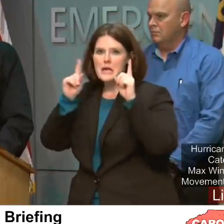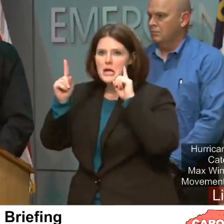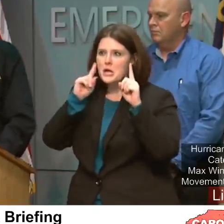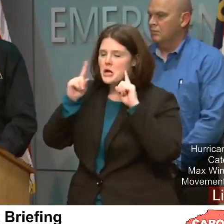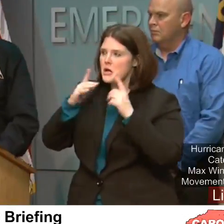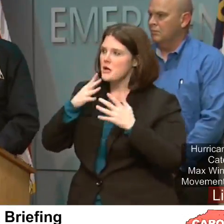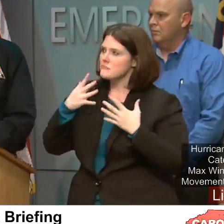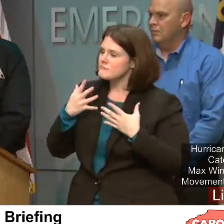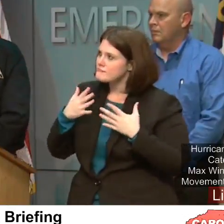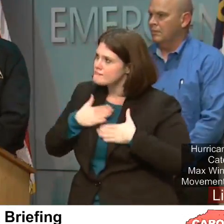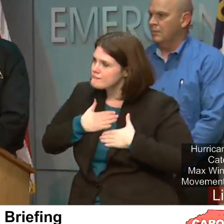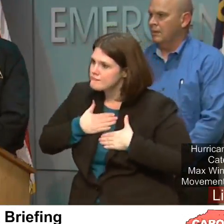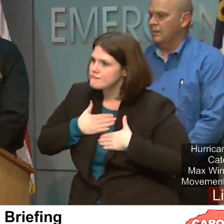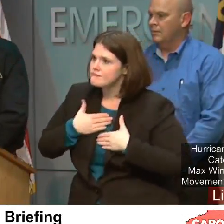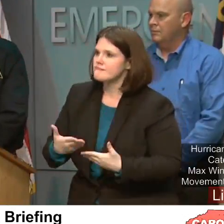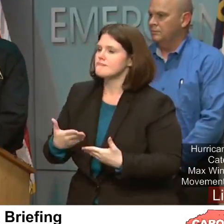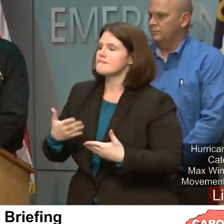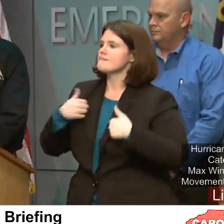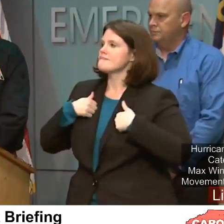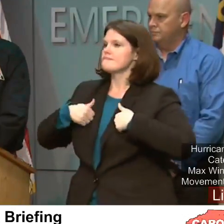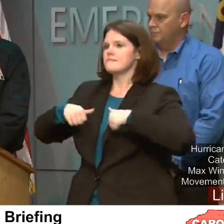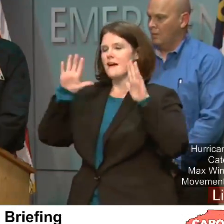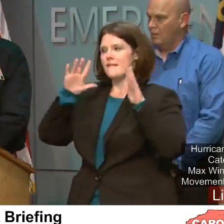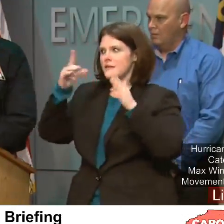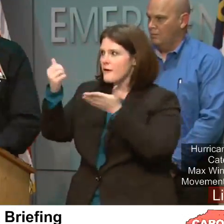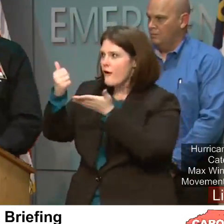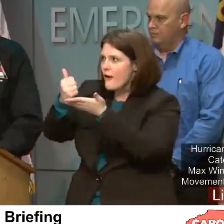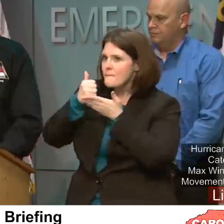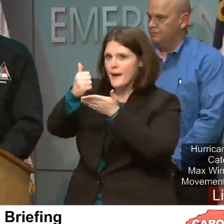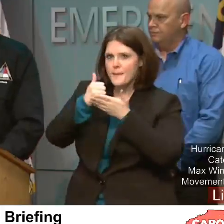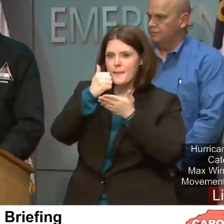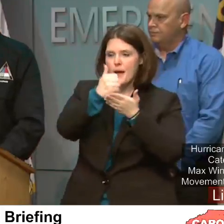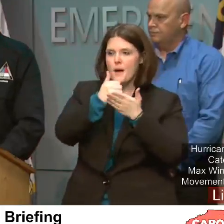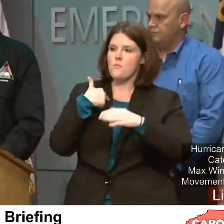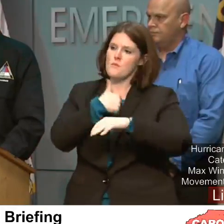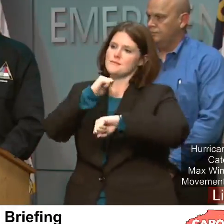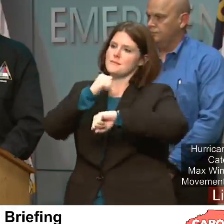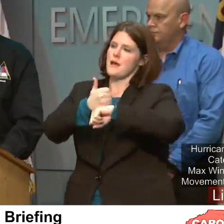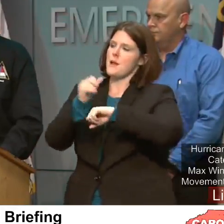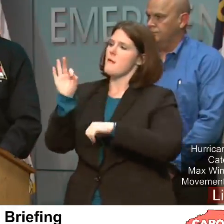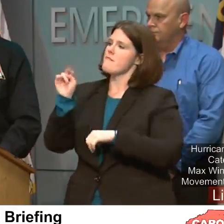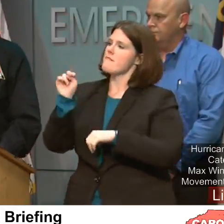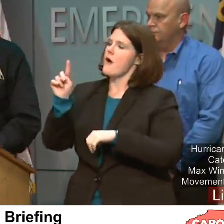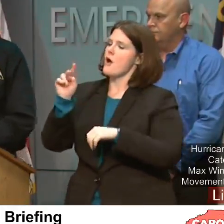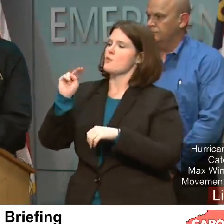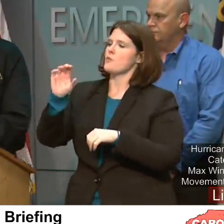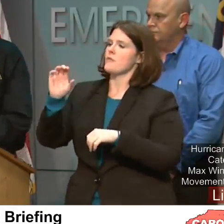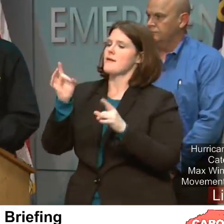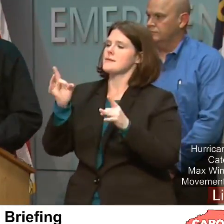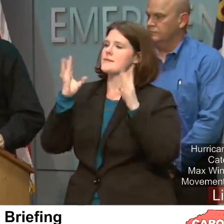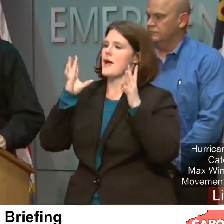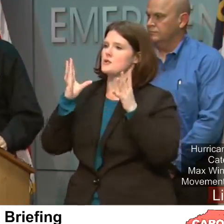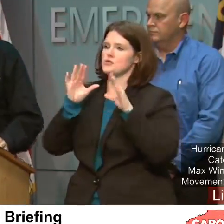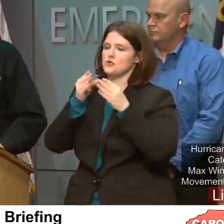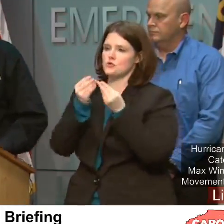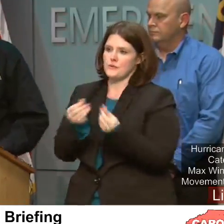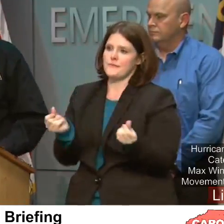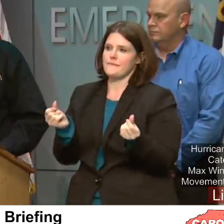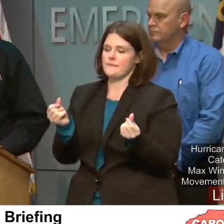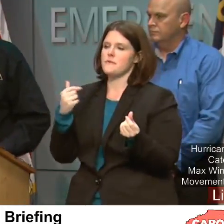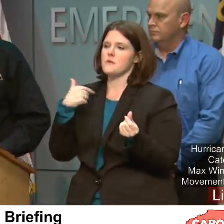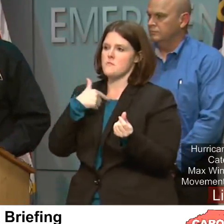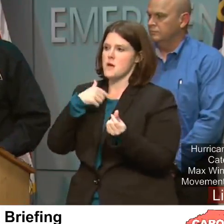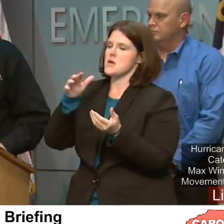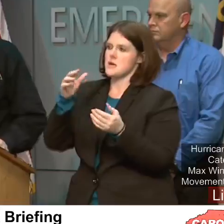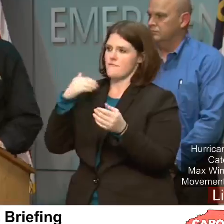help, and we have set up the North Carolina Disaster Relief Fund to take donations to support response